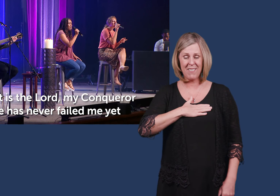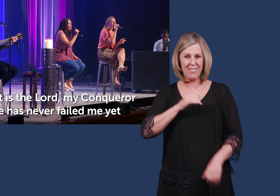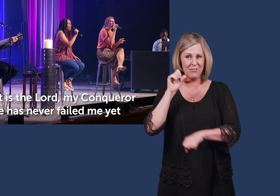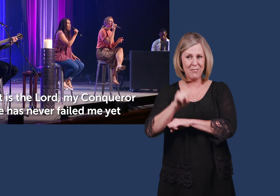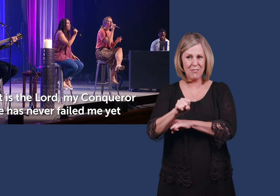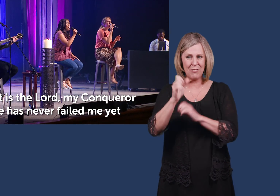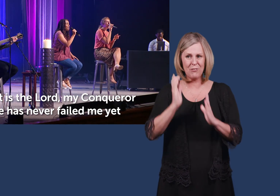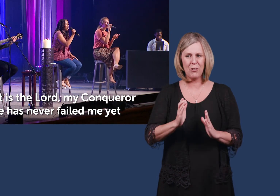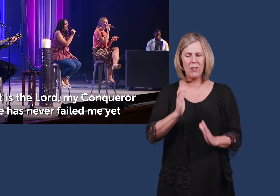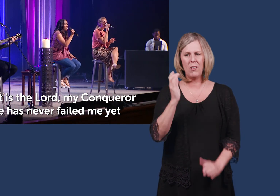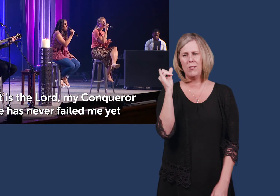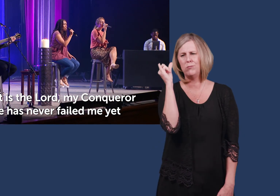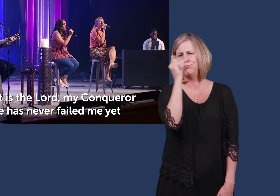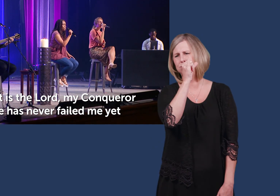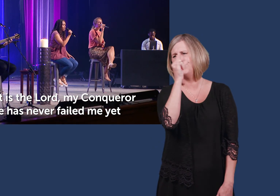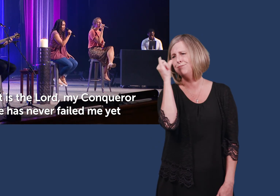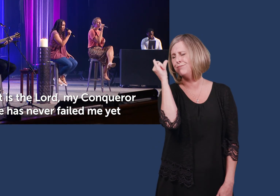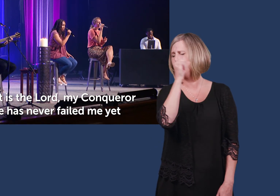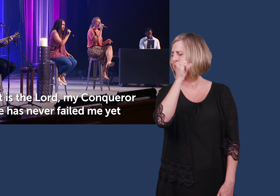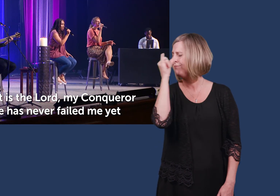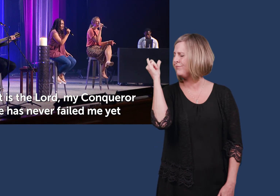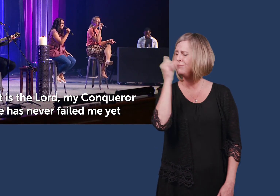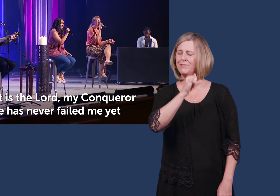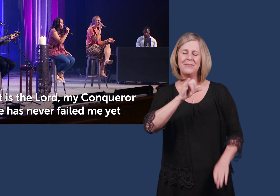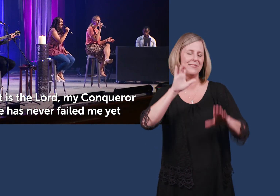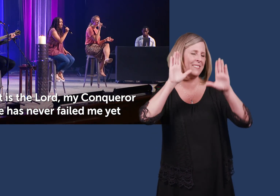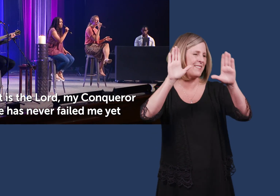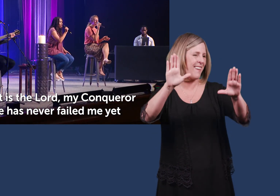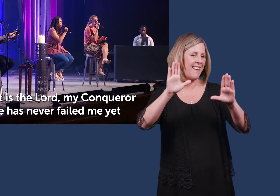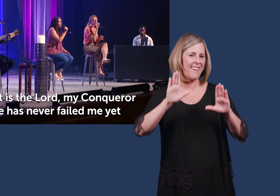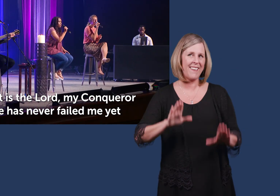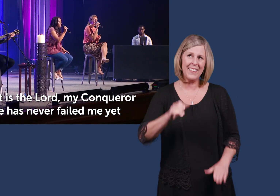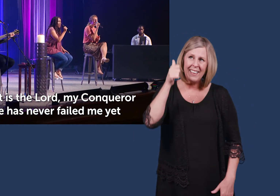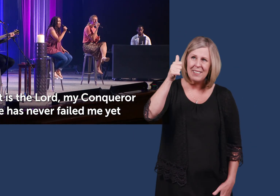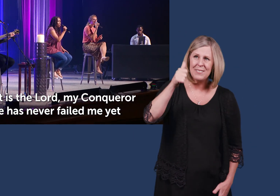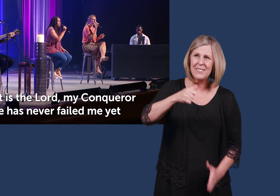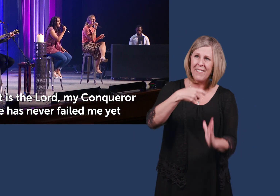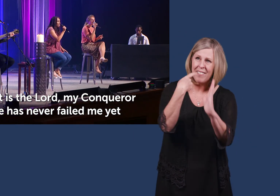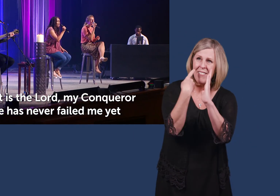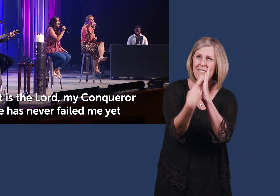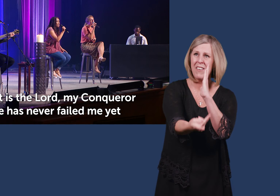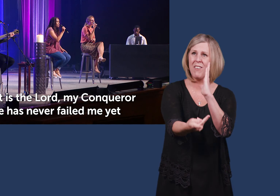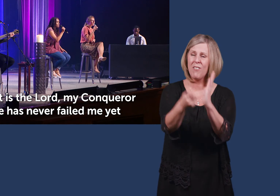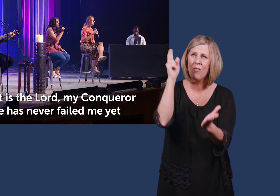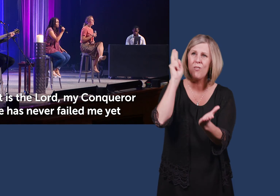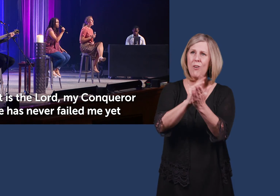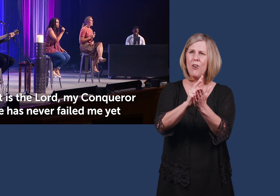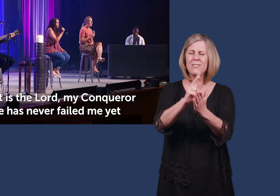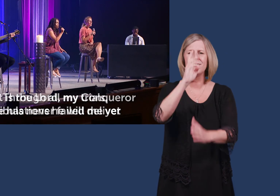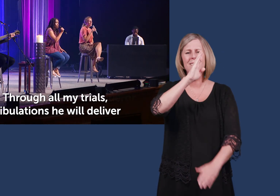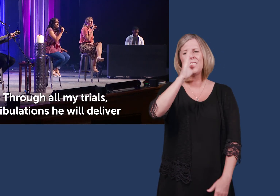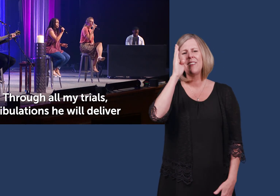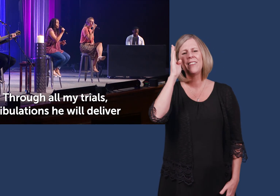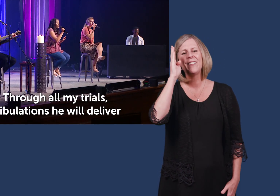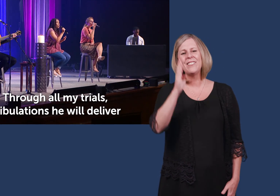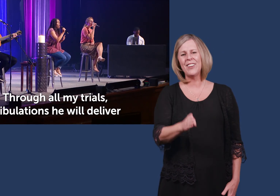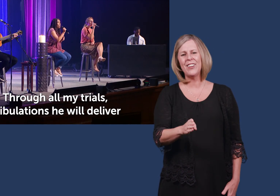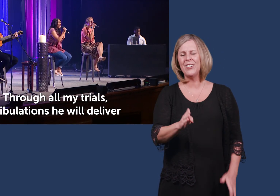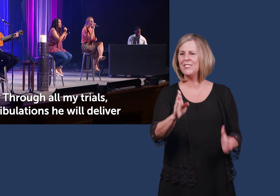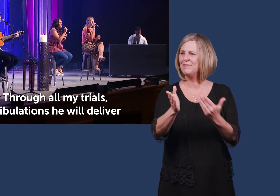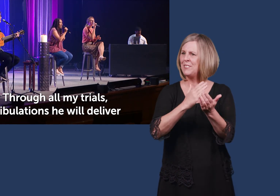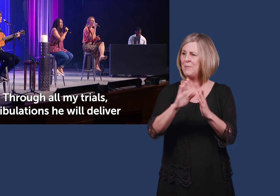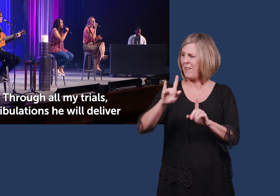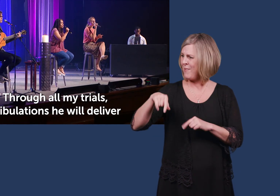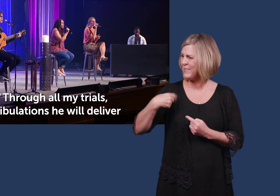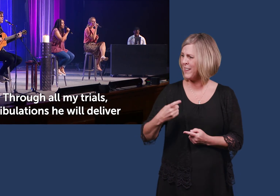Lord, my conqueror, he has never failed me yet. Through all